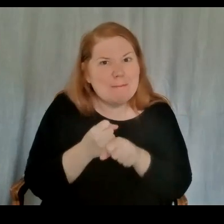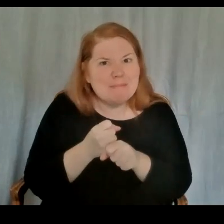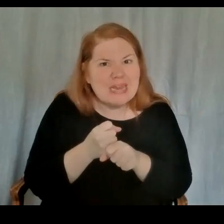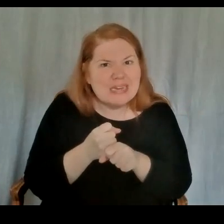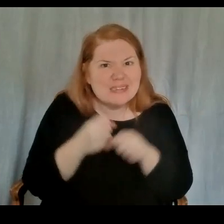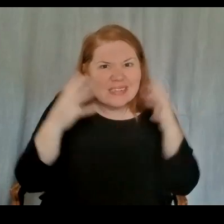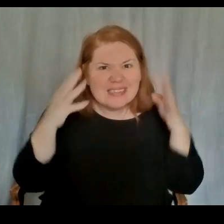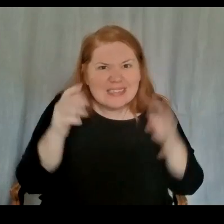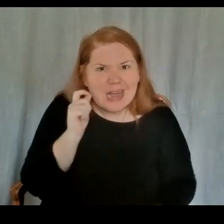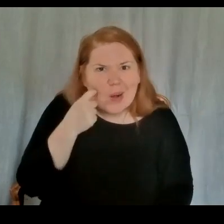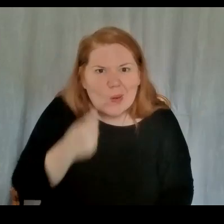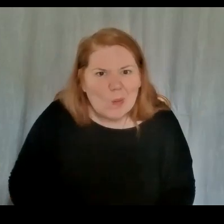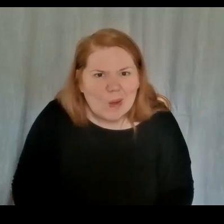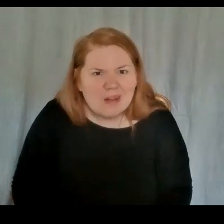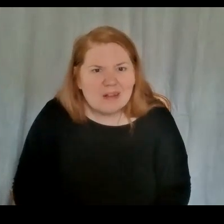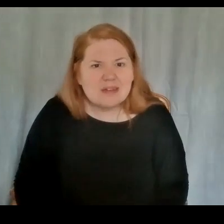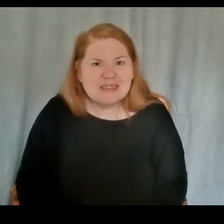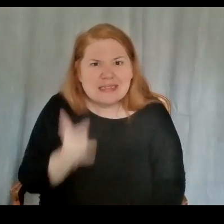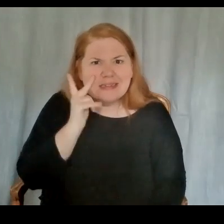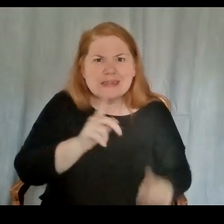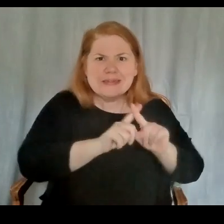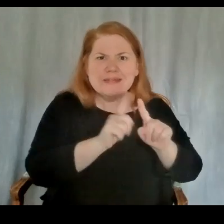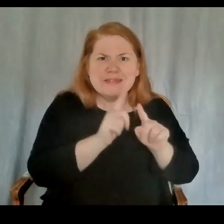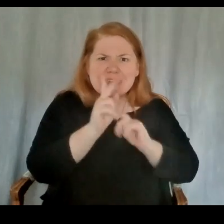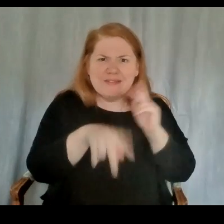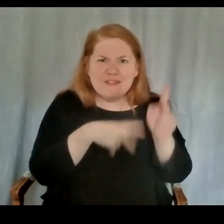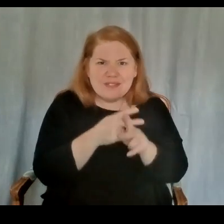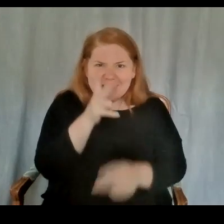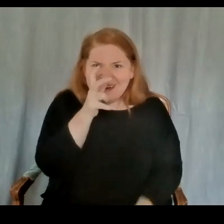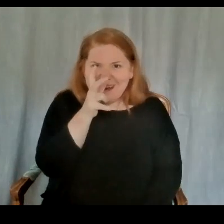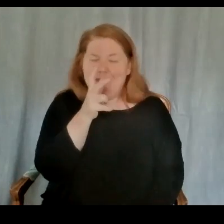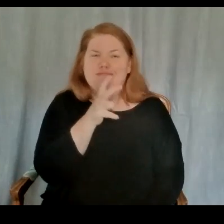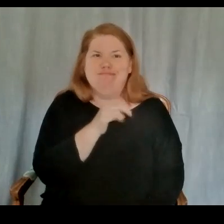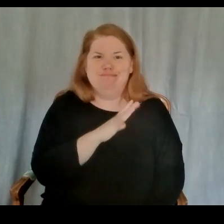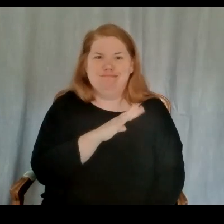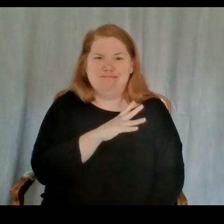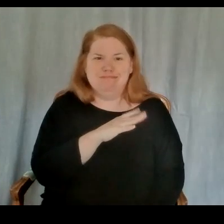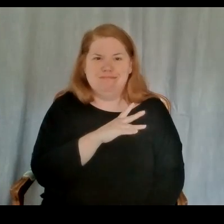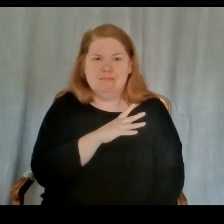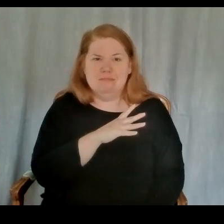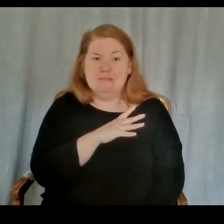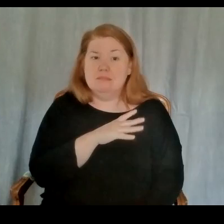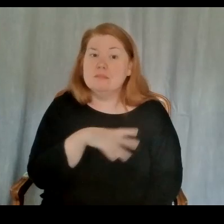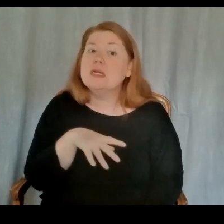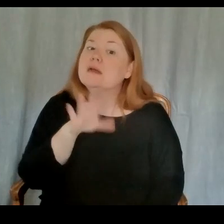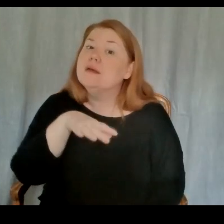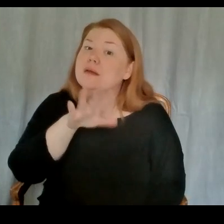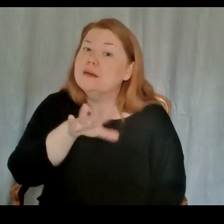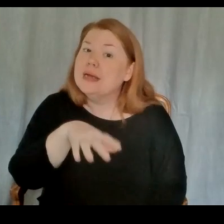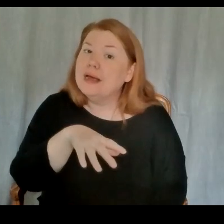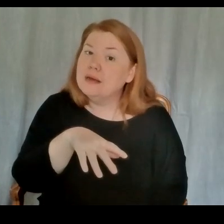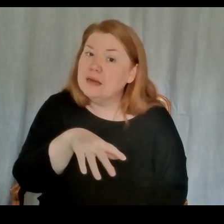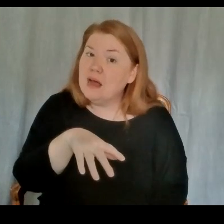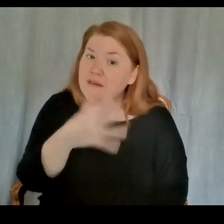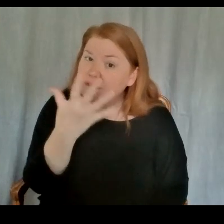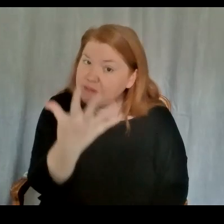cool. Ooh, look at all of these bugs and insects. 5 of these animals are not insects. Can you